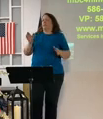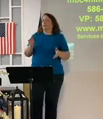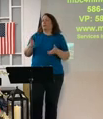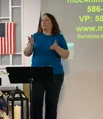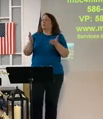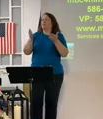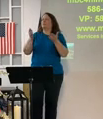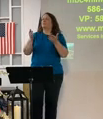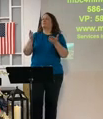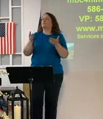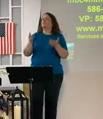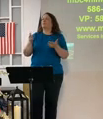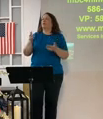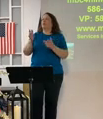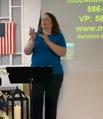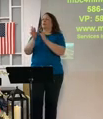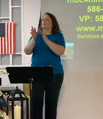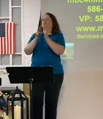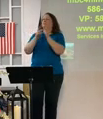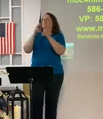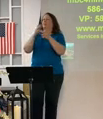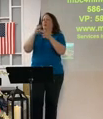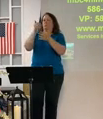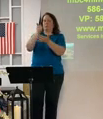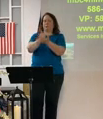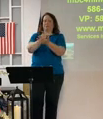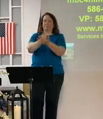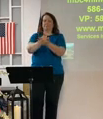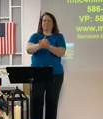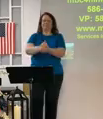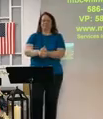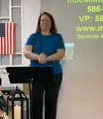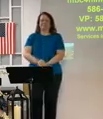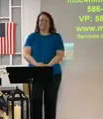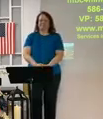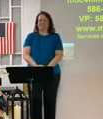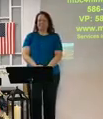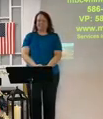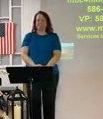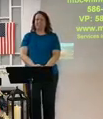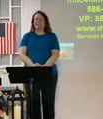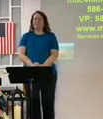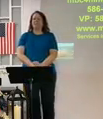through this day. For in Jesus' name we pray, amen.